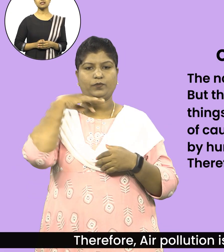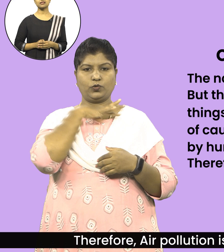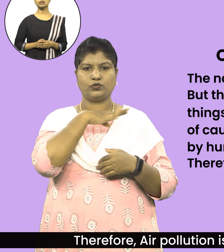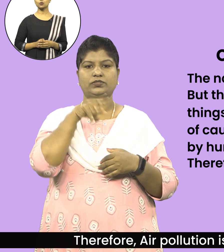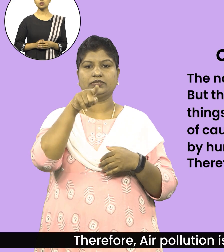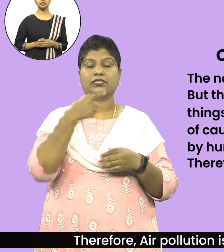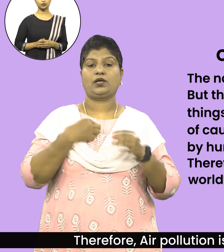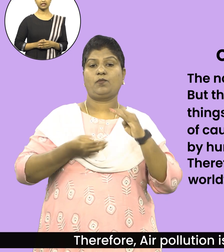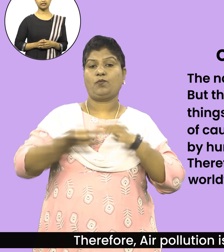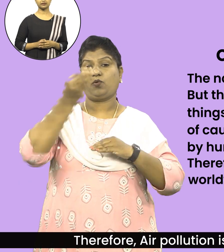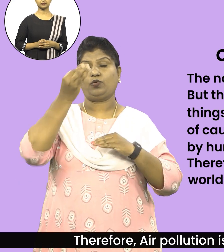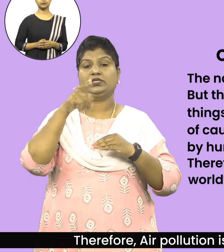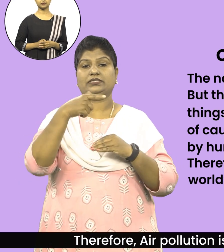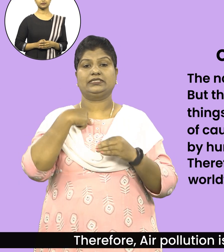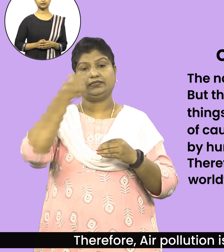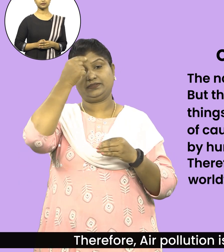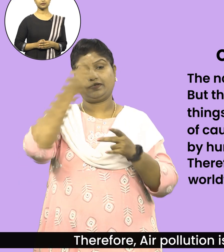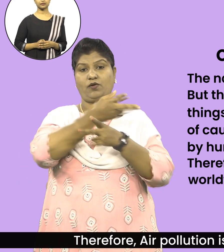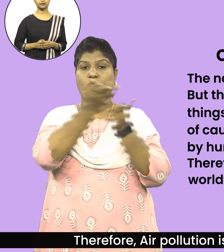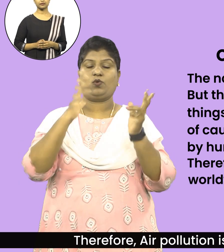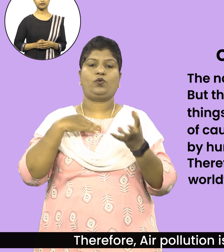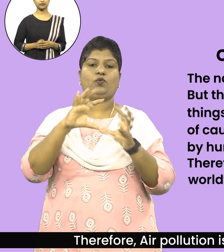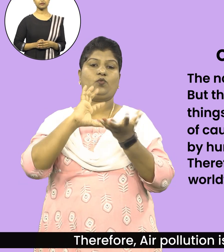major concern worldwide.